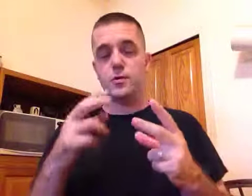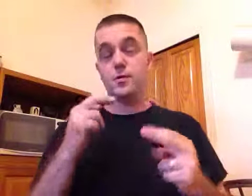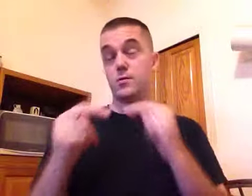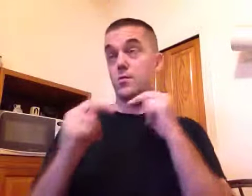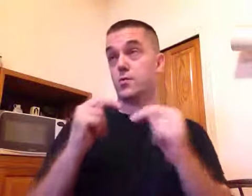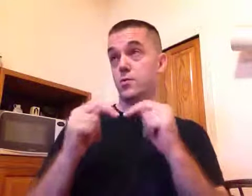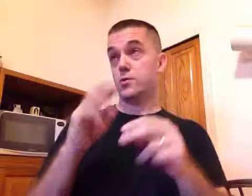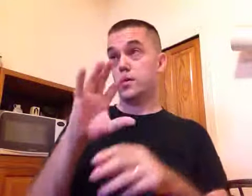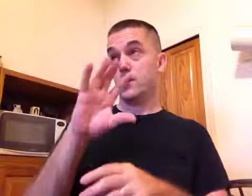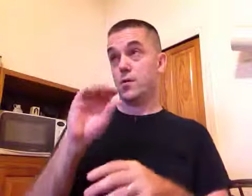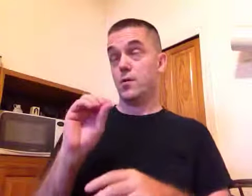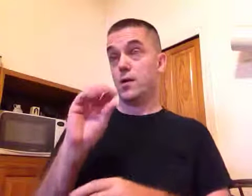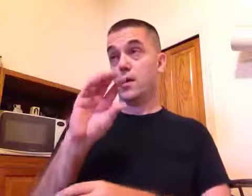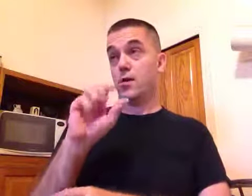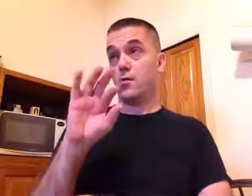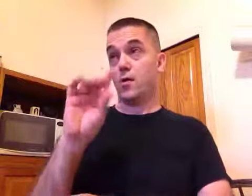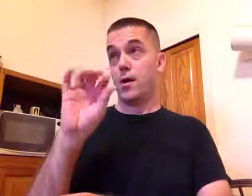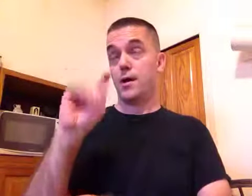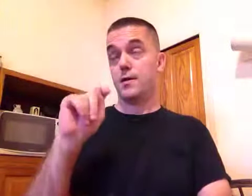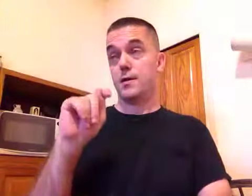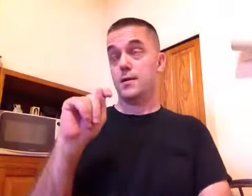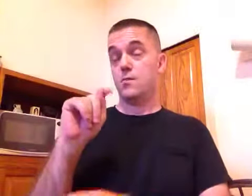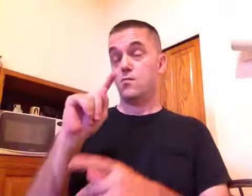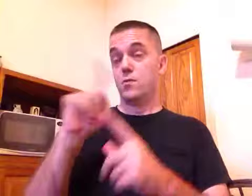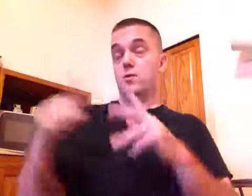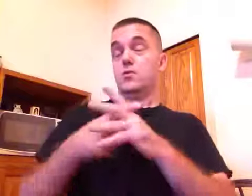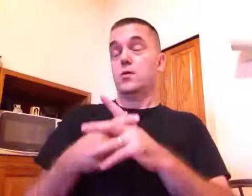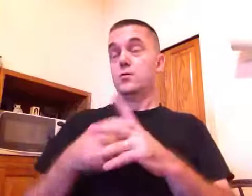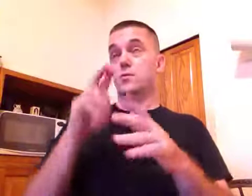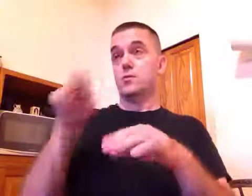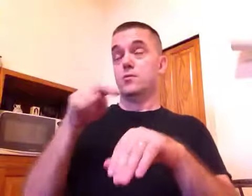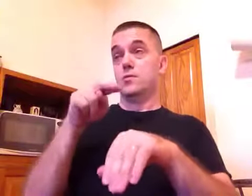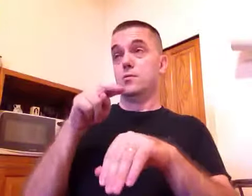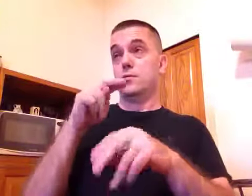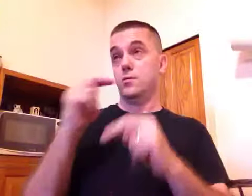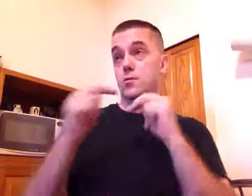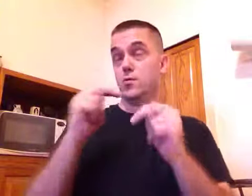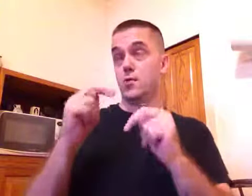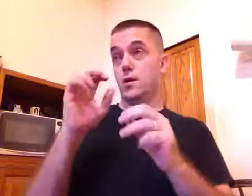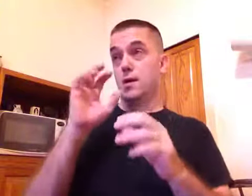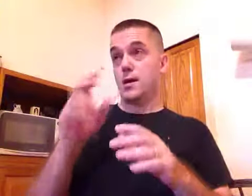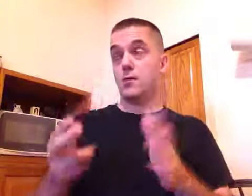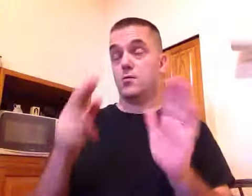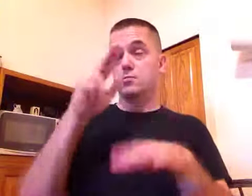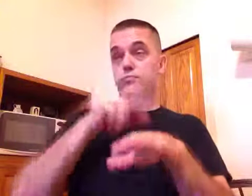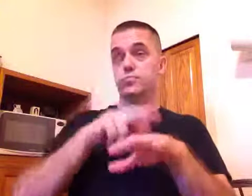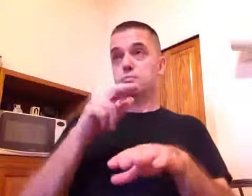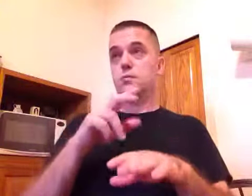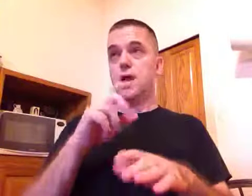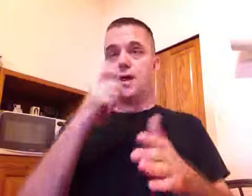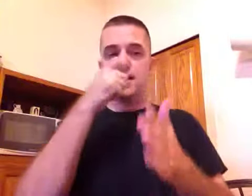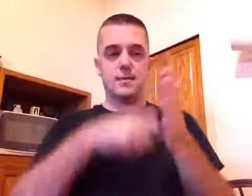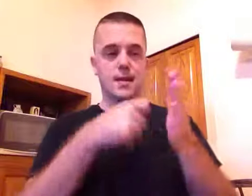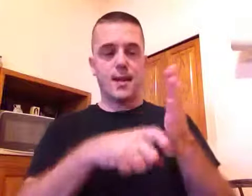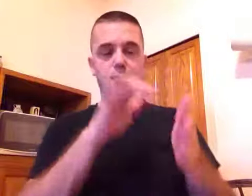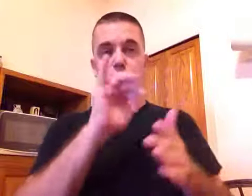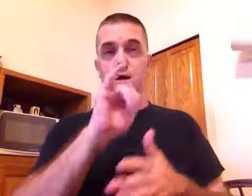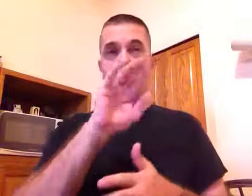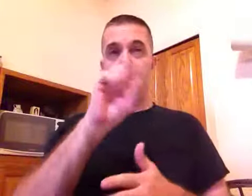you negotiate with them, it goes on your credit score, and also the IRS taxes you for income. So